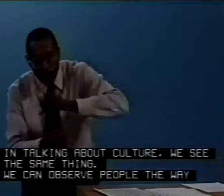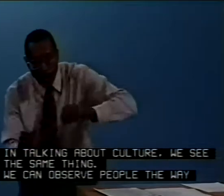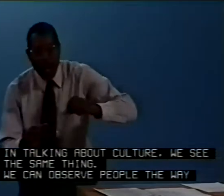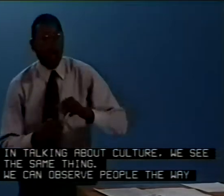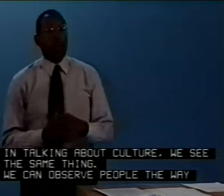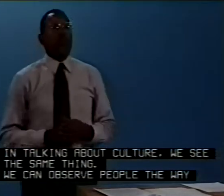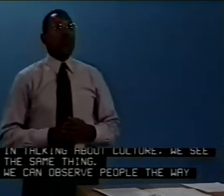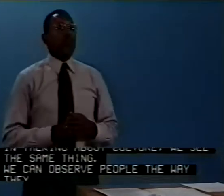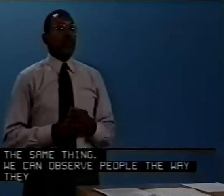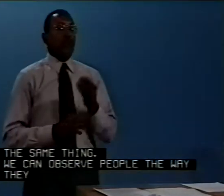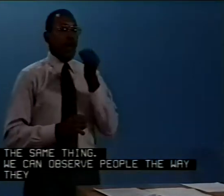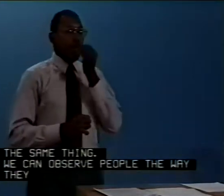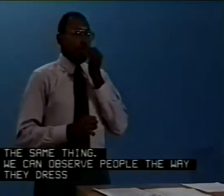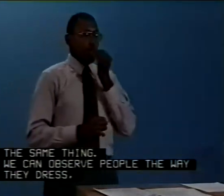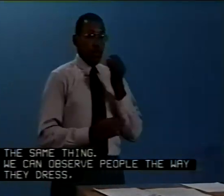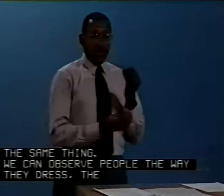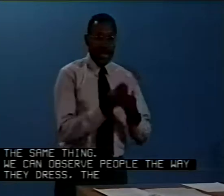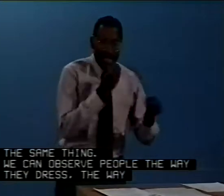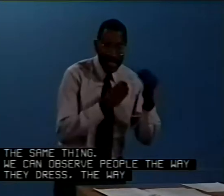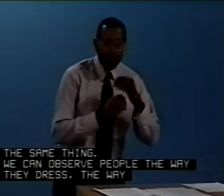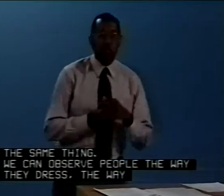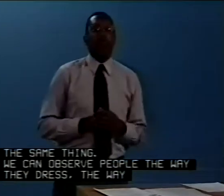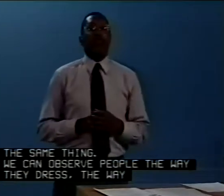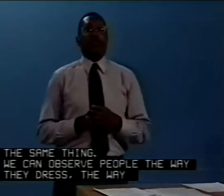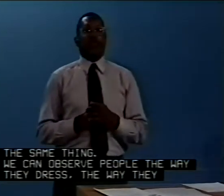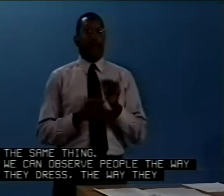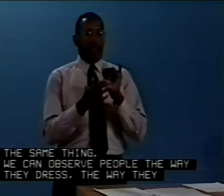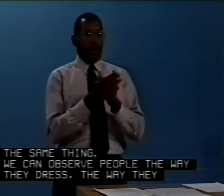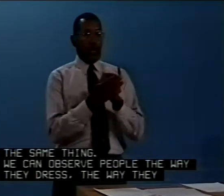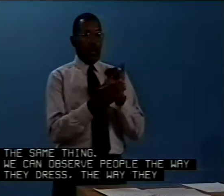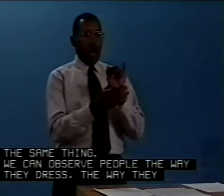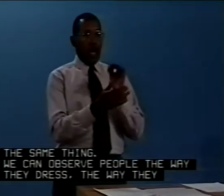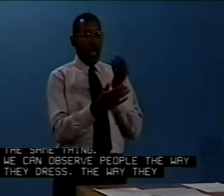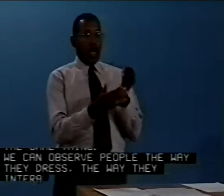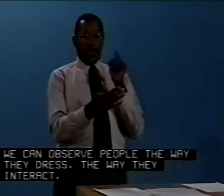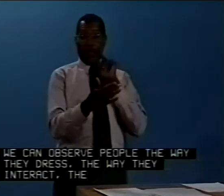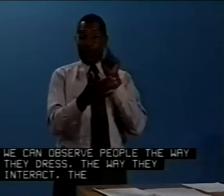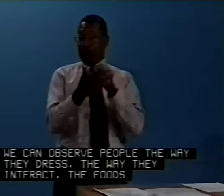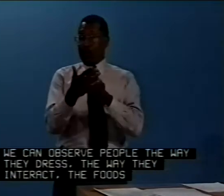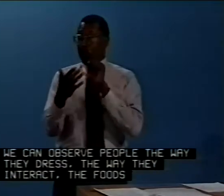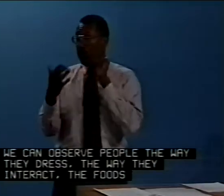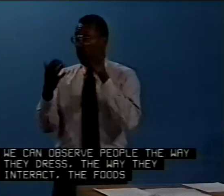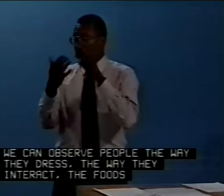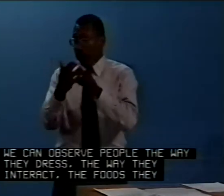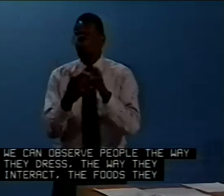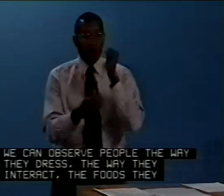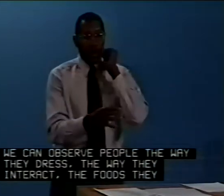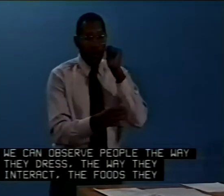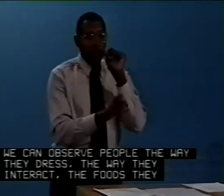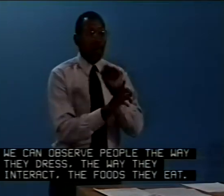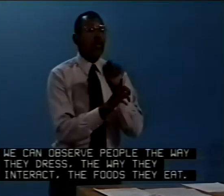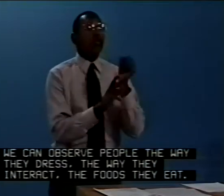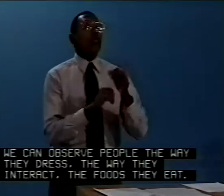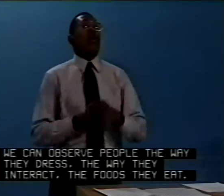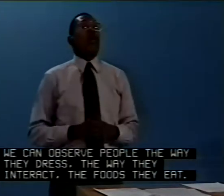they interact, the foods they eat. Those would be things that are observable in